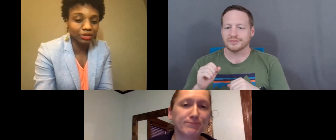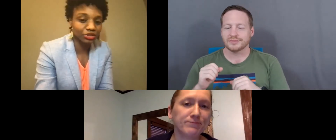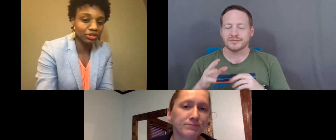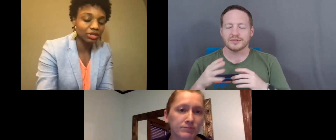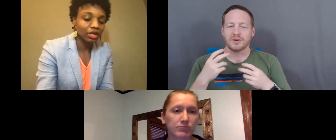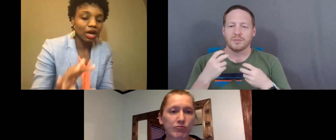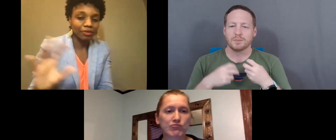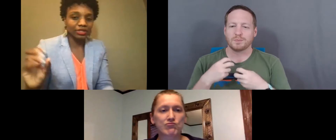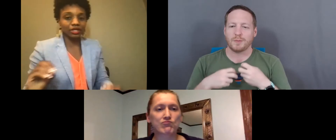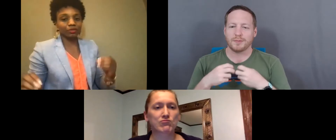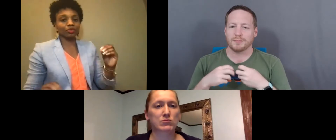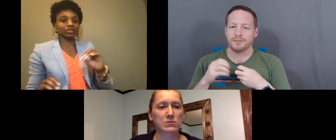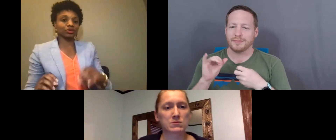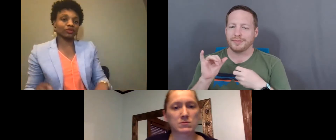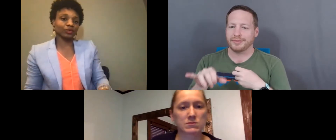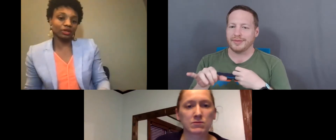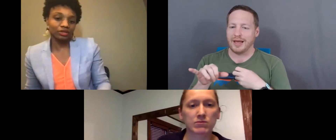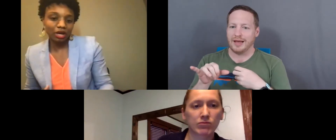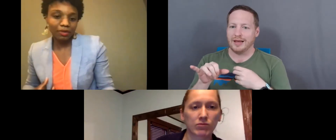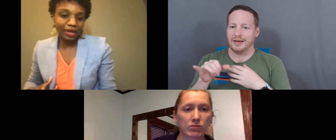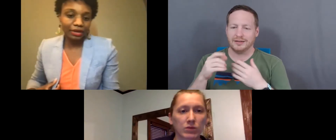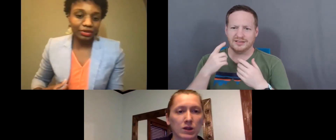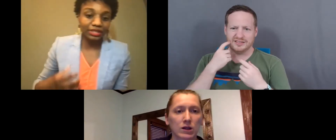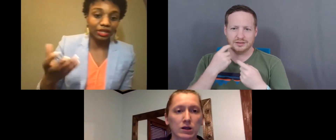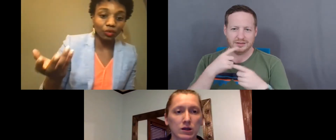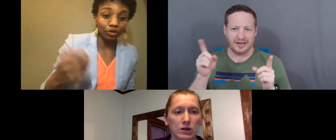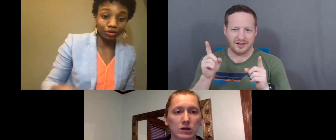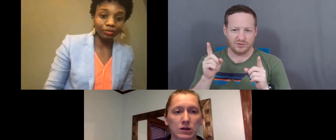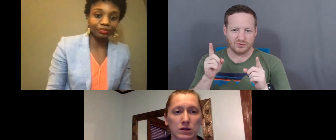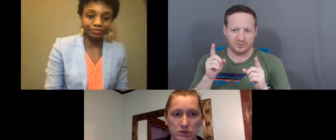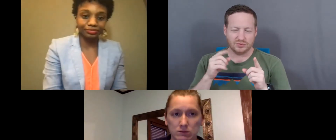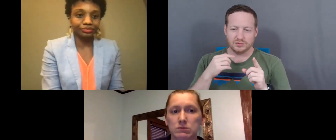mentioned on the executive report. So I'm wondering if we can talk about that, the executive order.